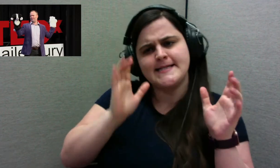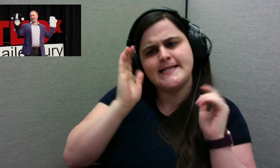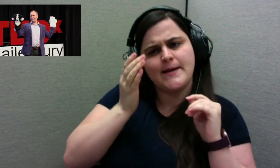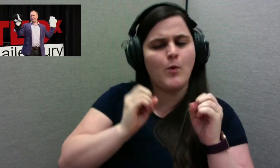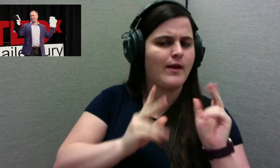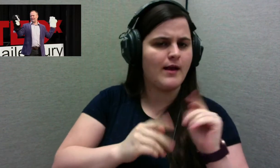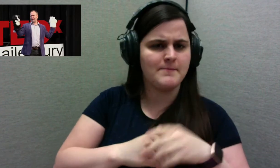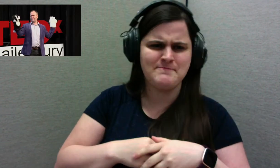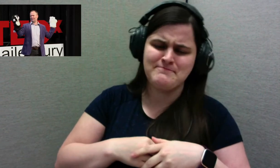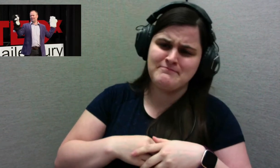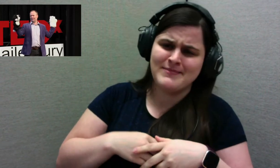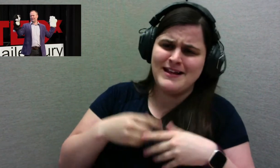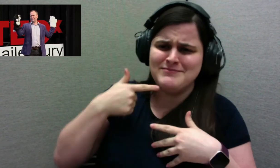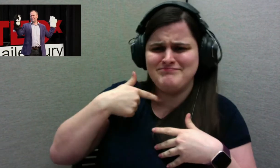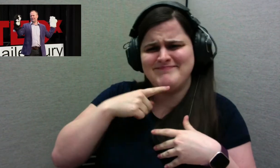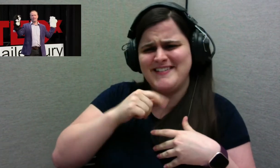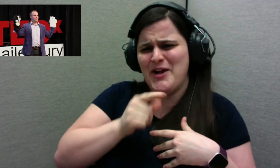very, very, very sad.